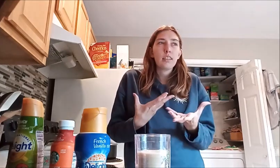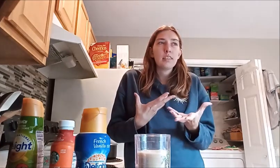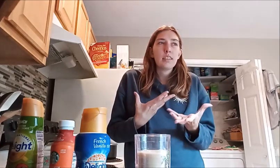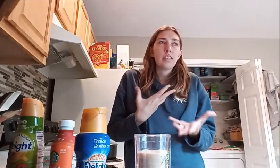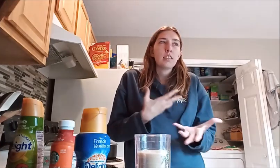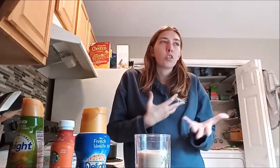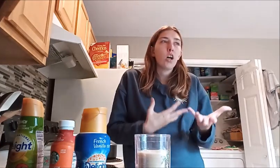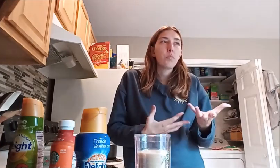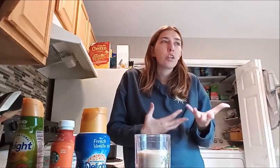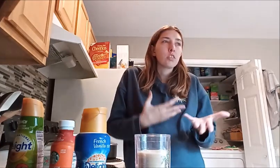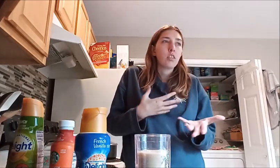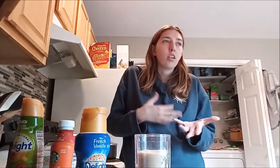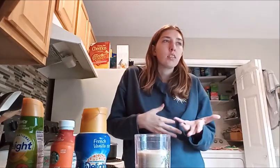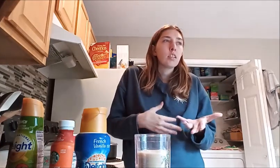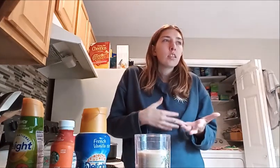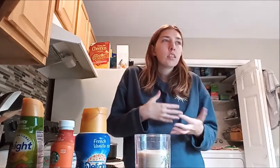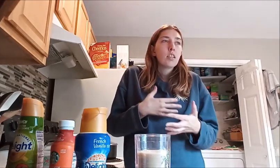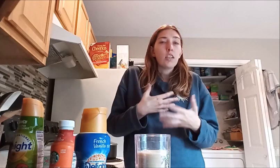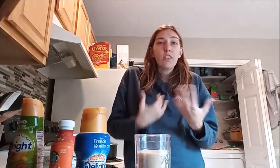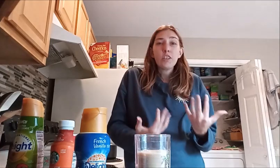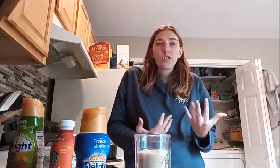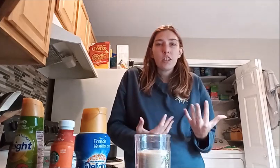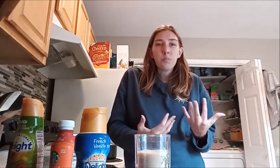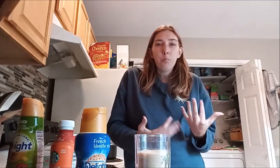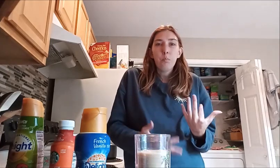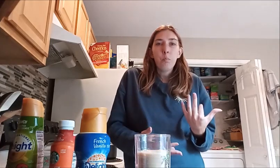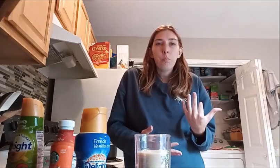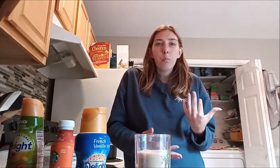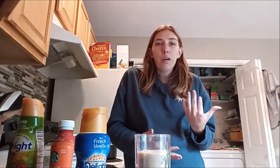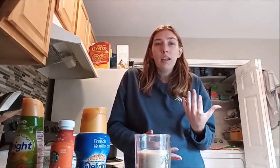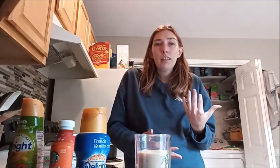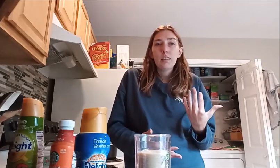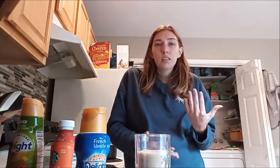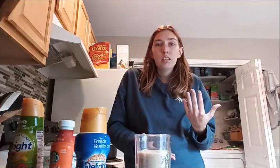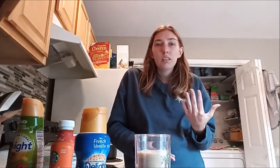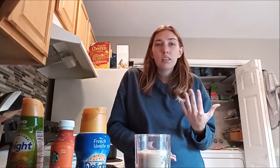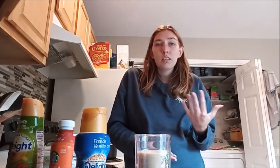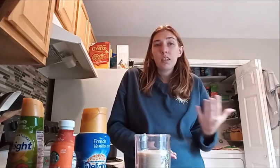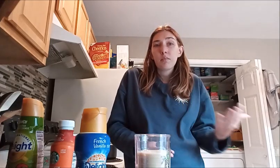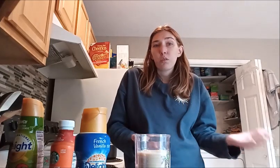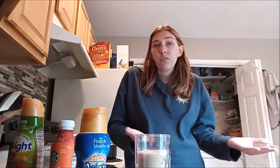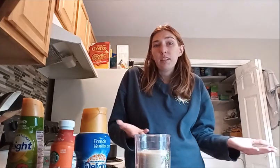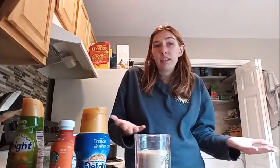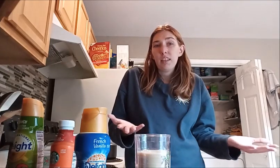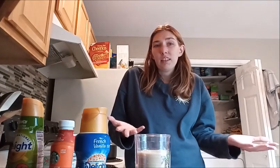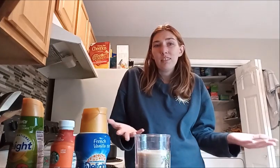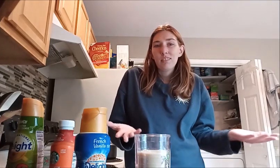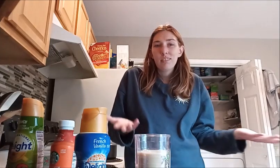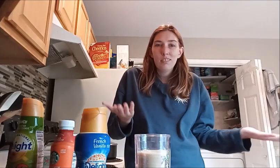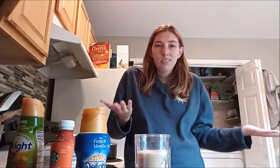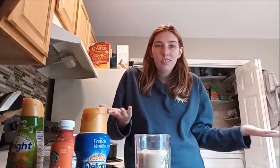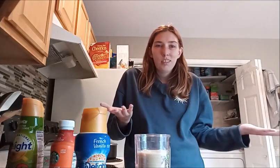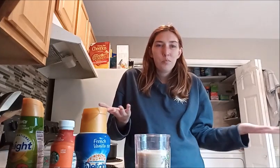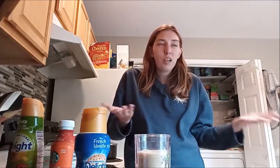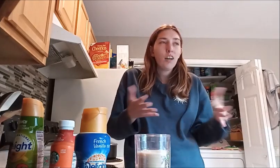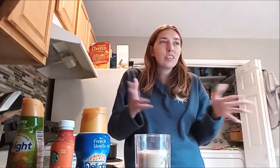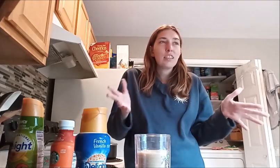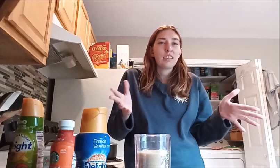it's not as adventurous, but is life more fun like that, though? But obviously, like, don't go out and